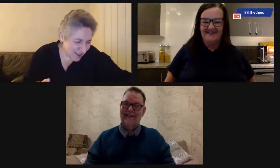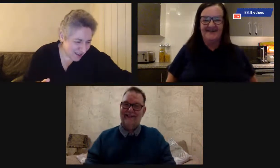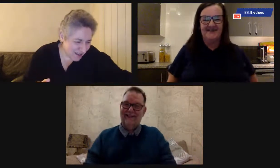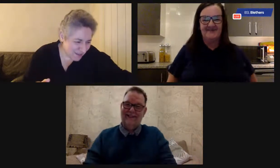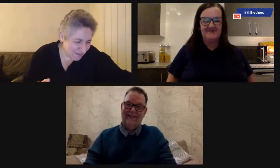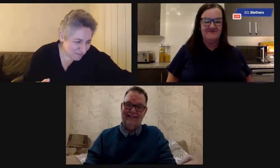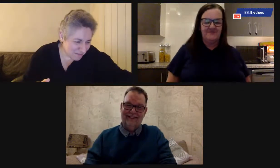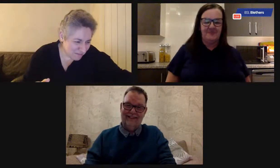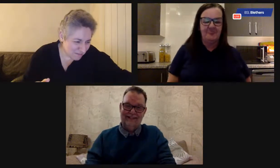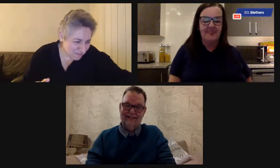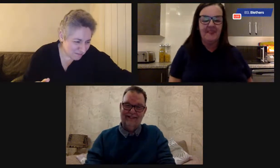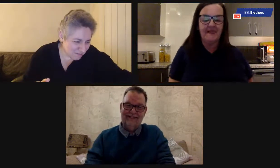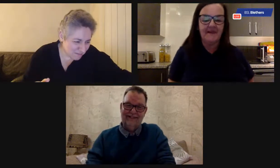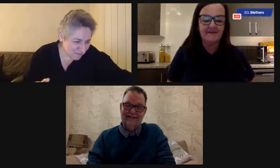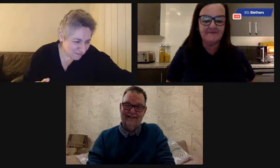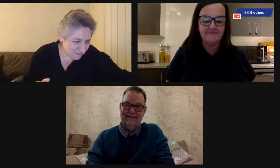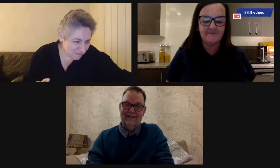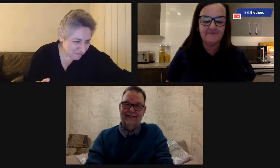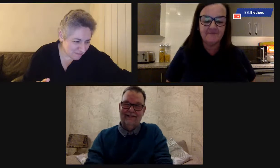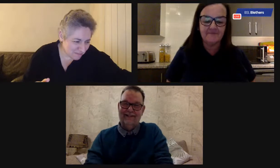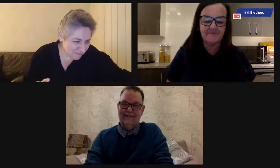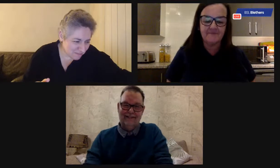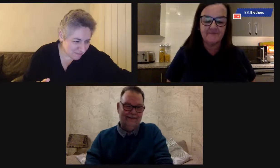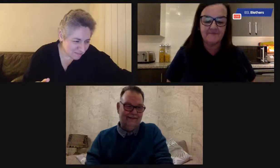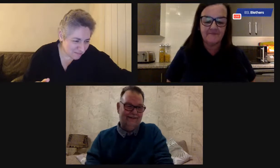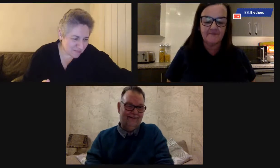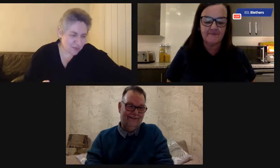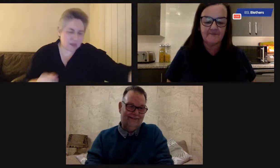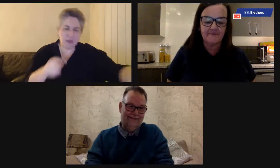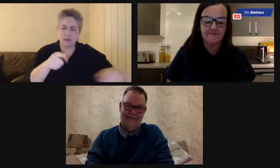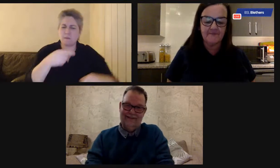who knows? Or 40 to 50. Oh, fantastic, Joe.